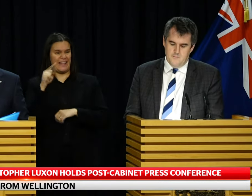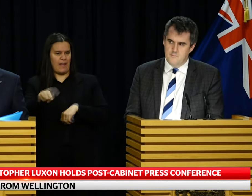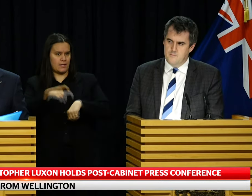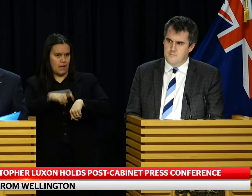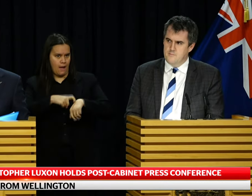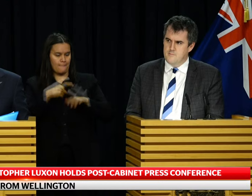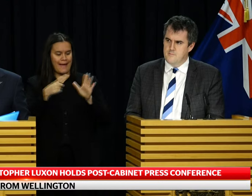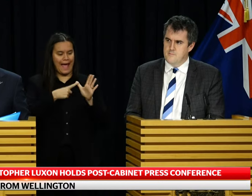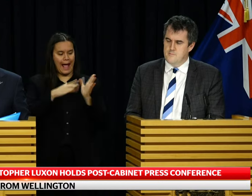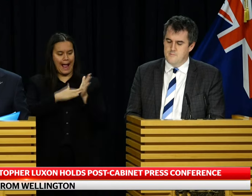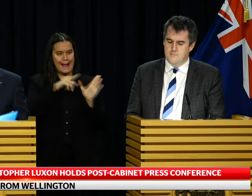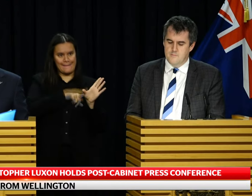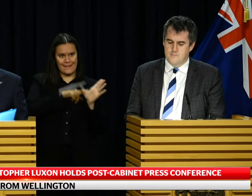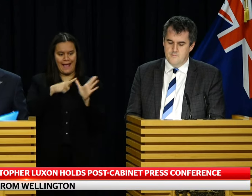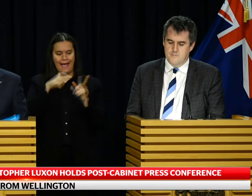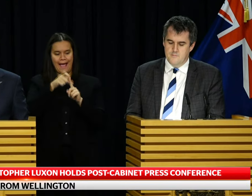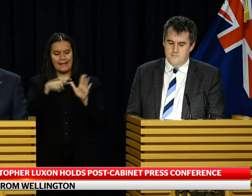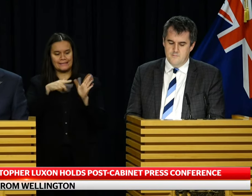the pilot for the